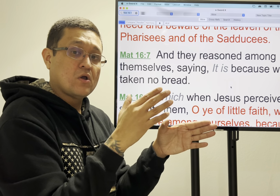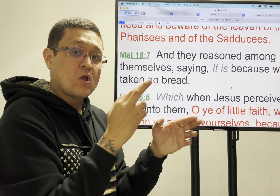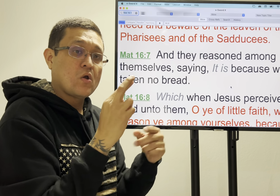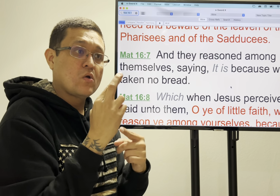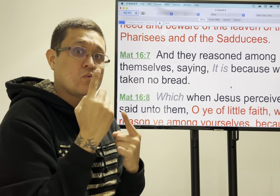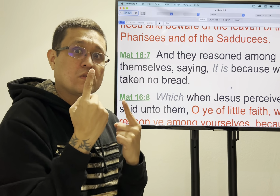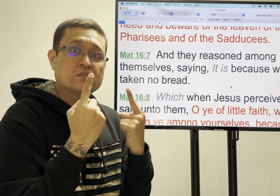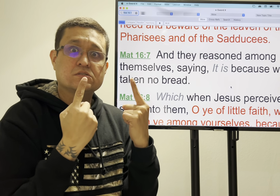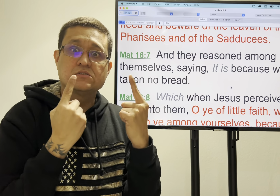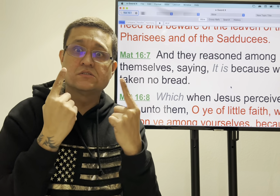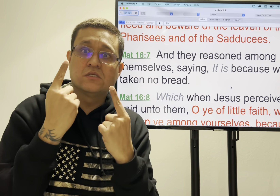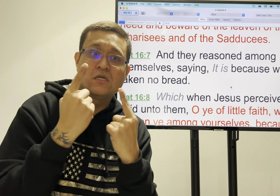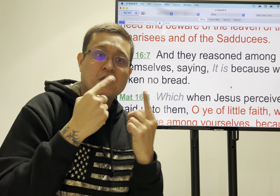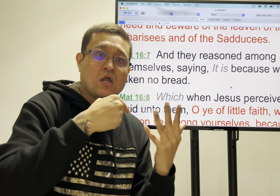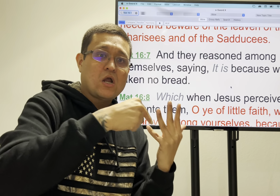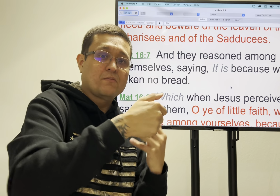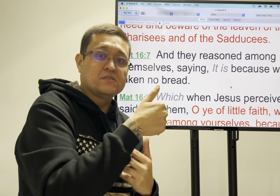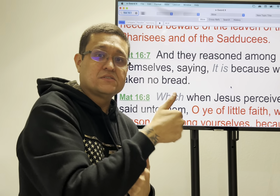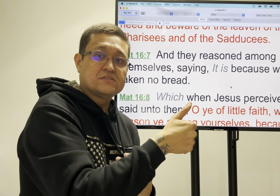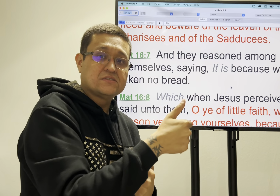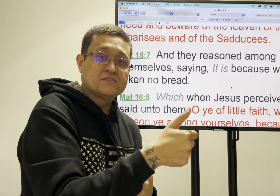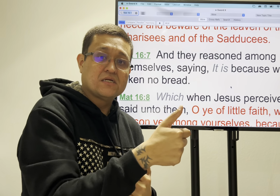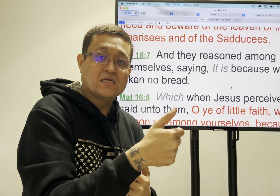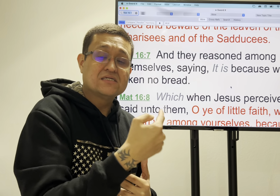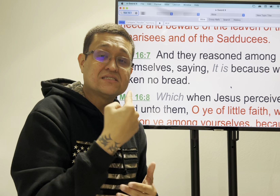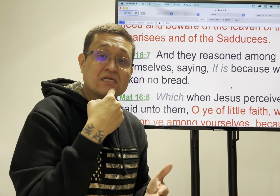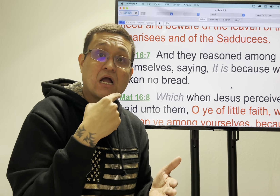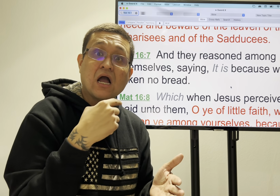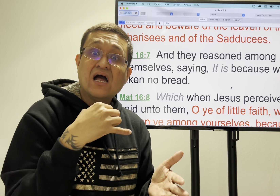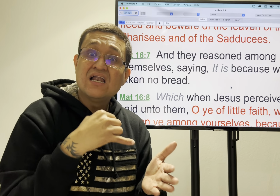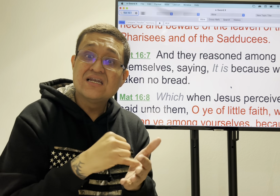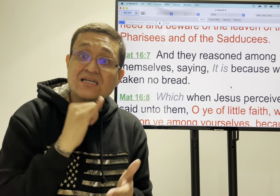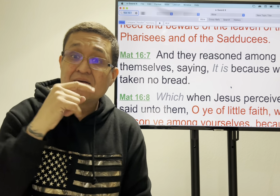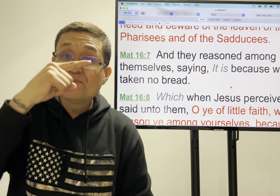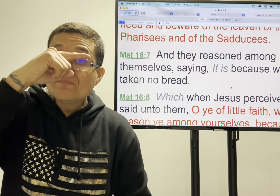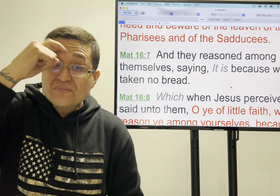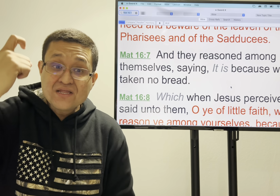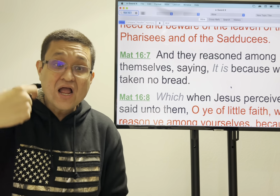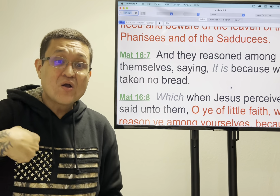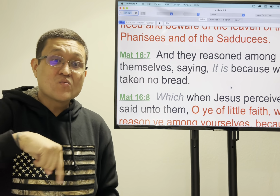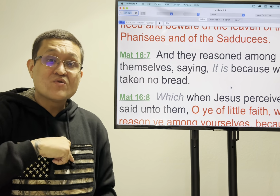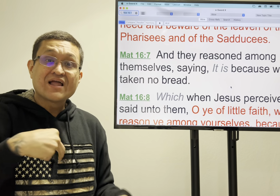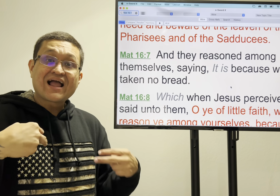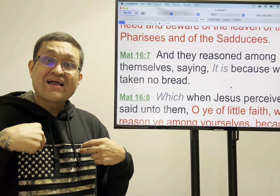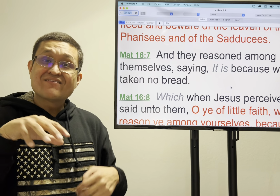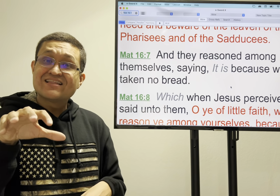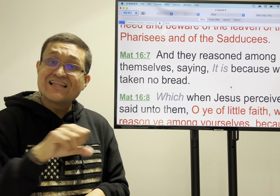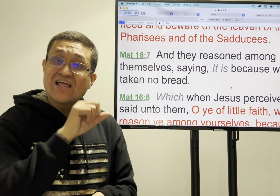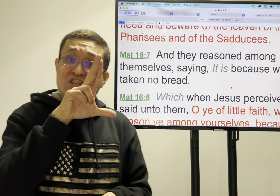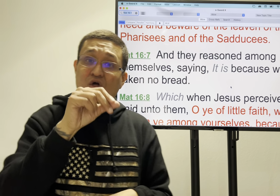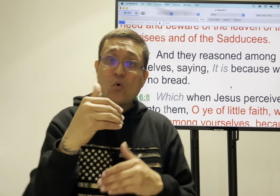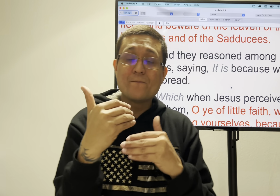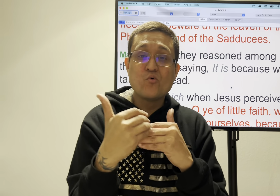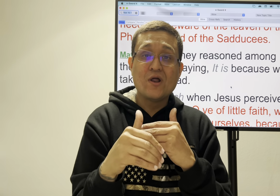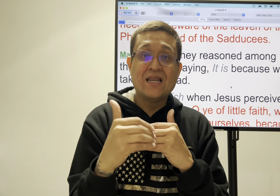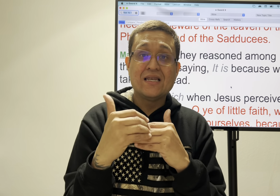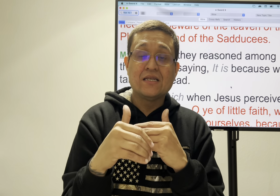And they, meaning the disciples, reasoned among themselves, saying, It is because we have taken no